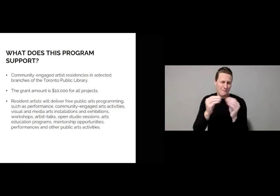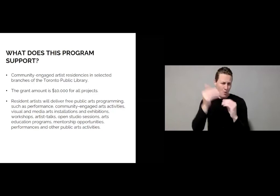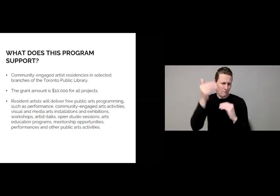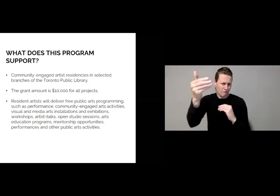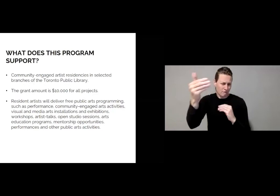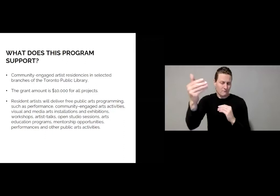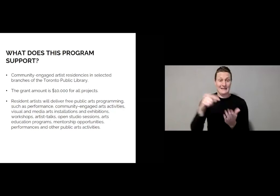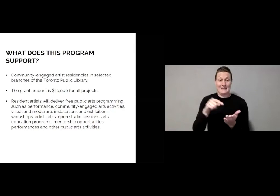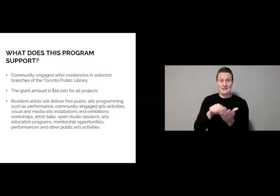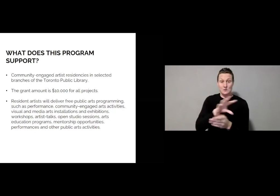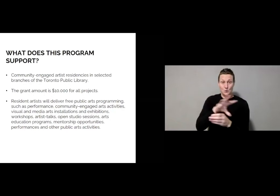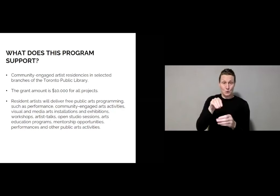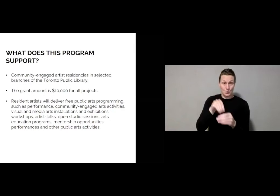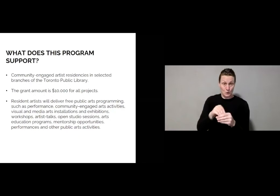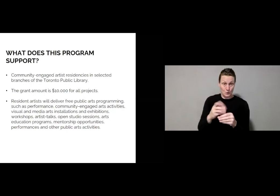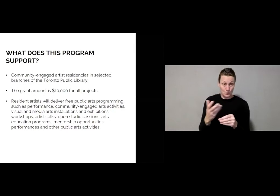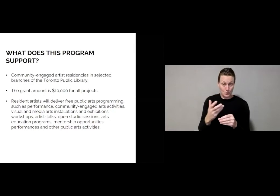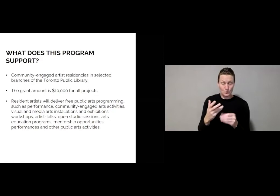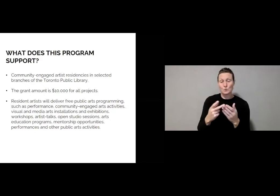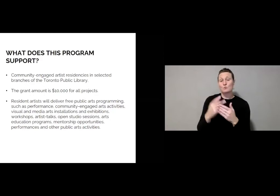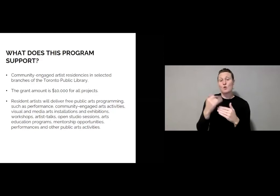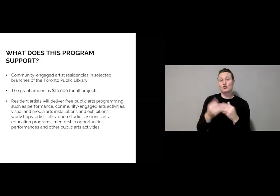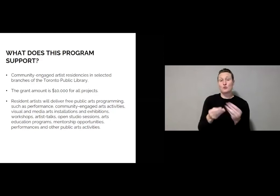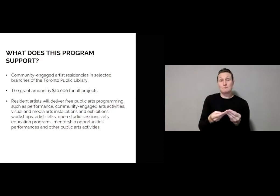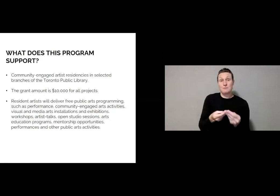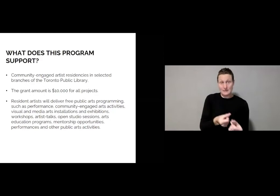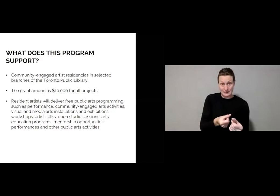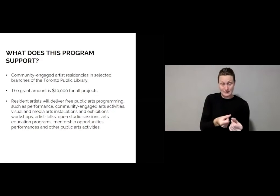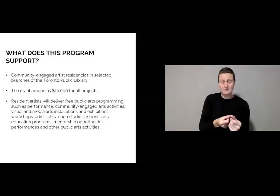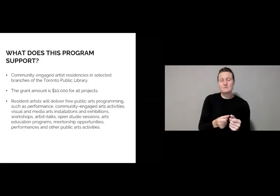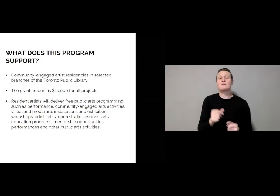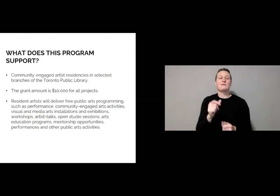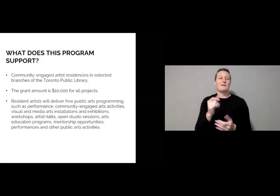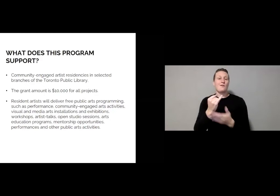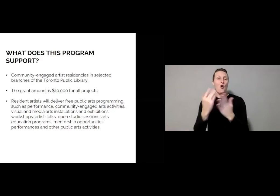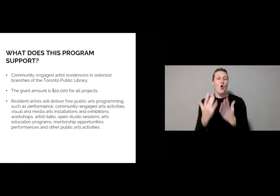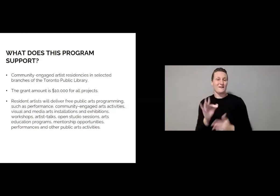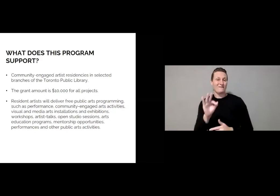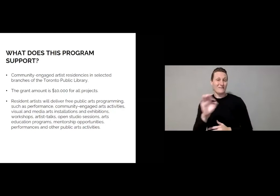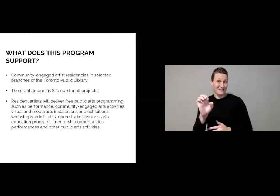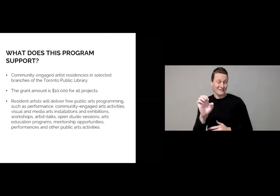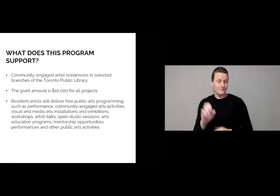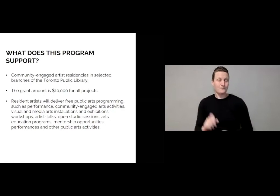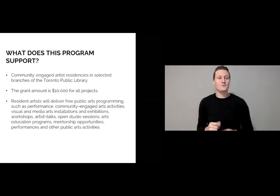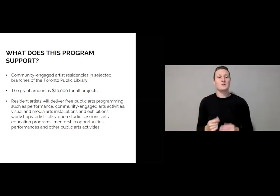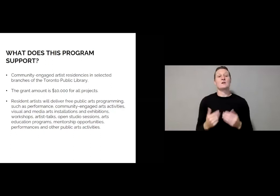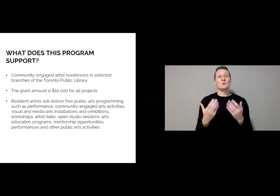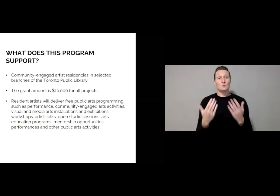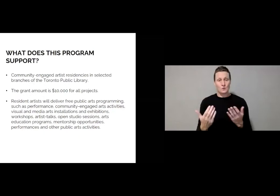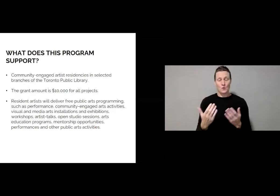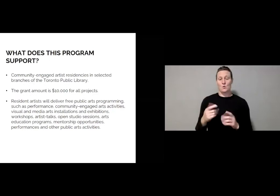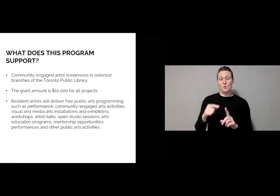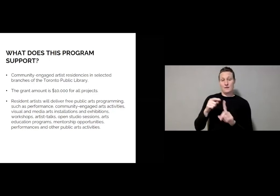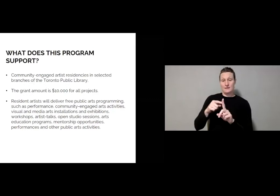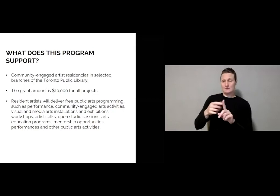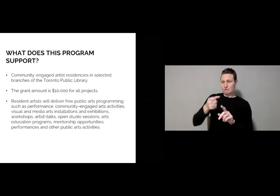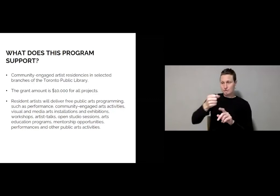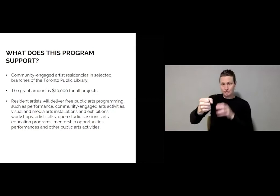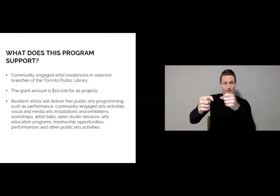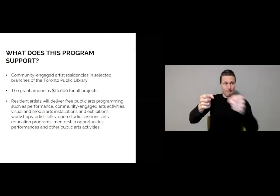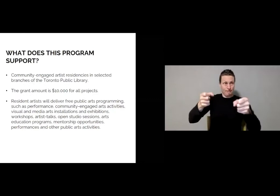and project-related expenses. So the resident artist will deliver free public